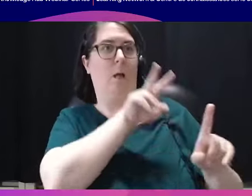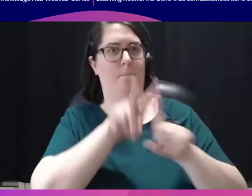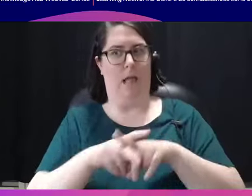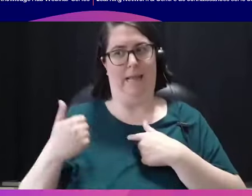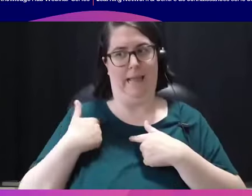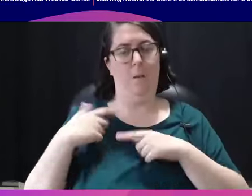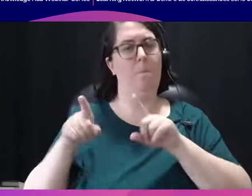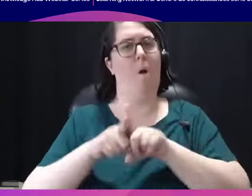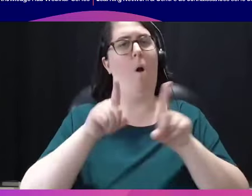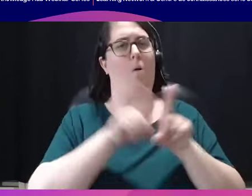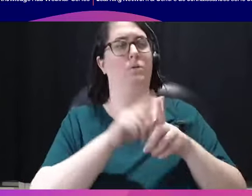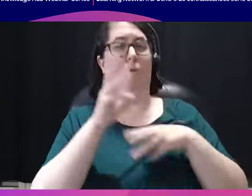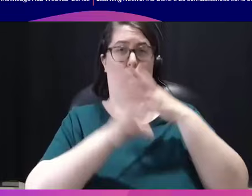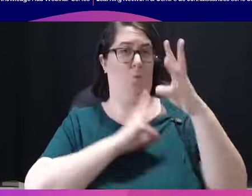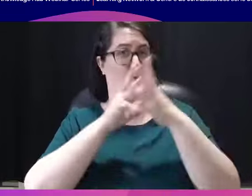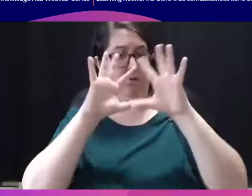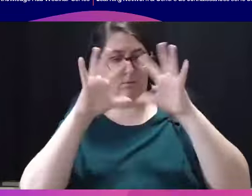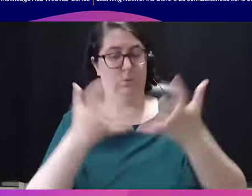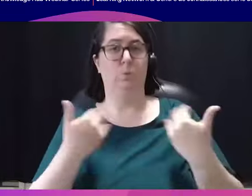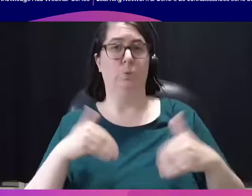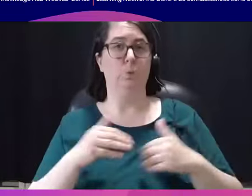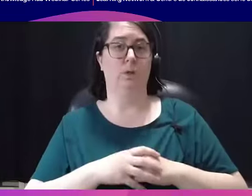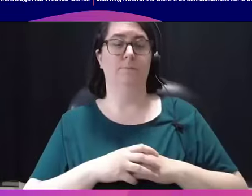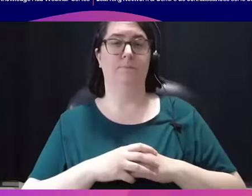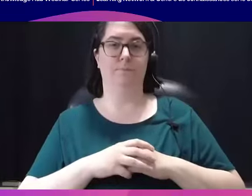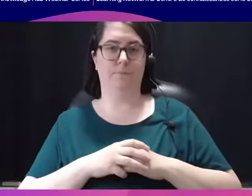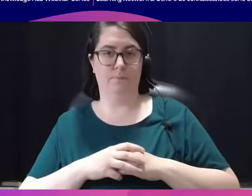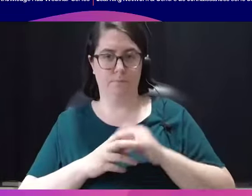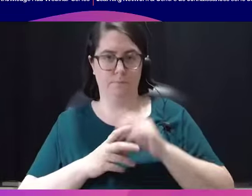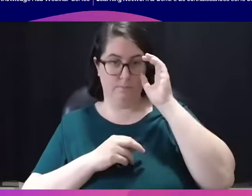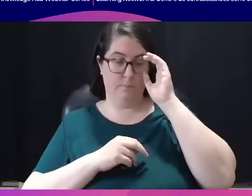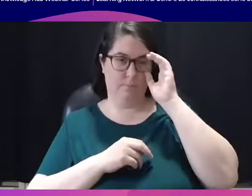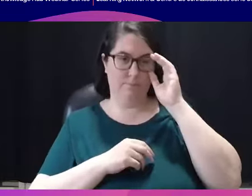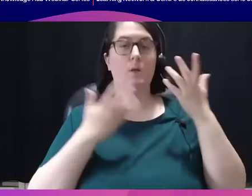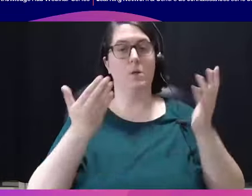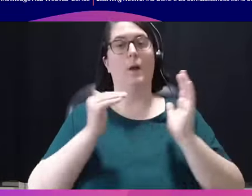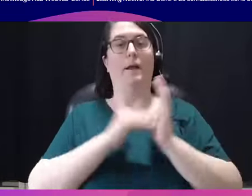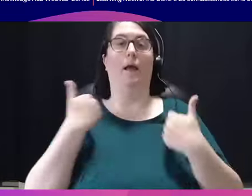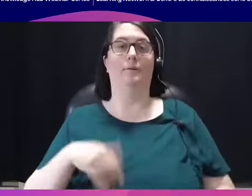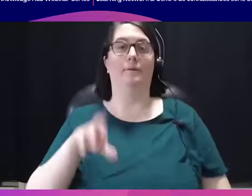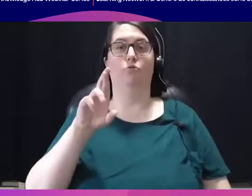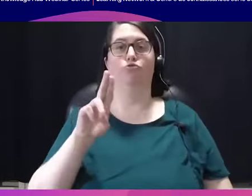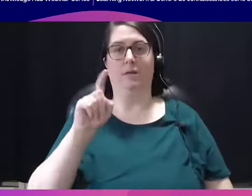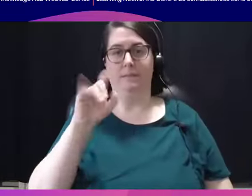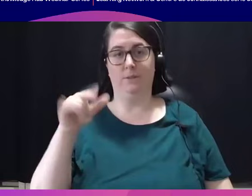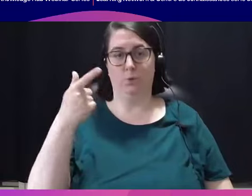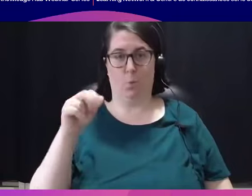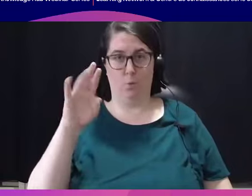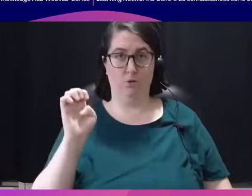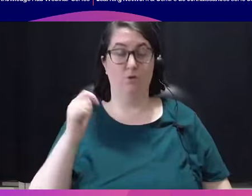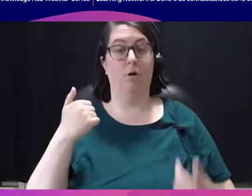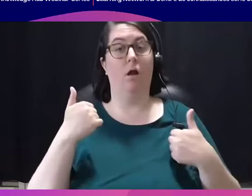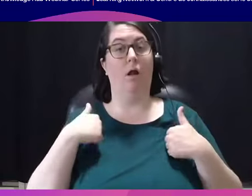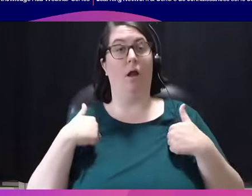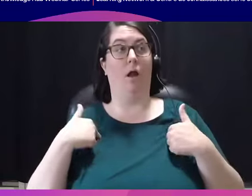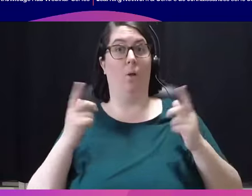but also very much a global context as well. So as mentioned, my name is Roxy George, and I am coming to